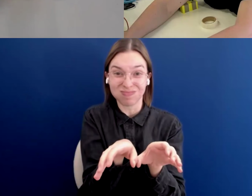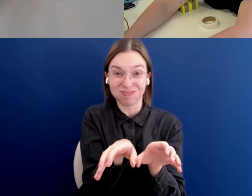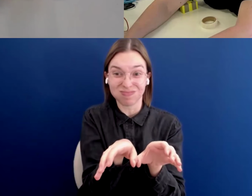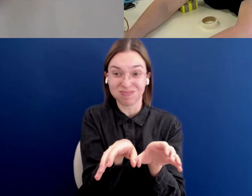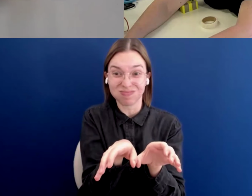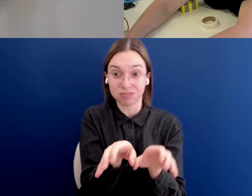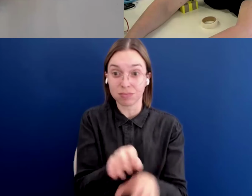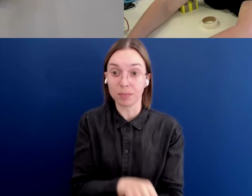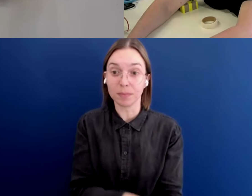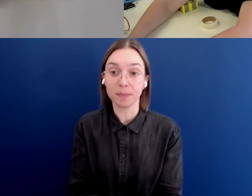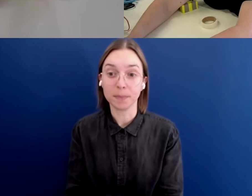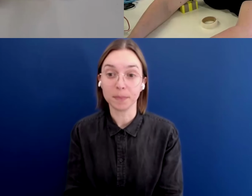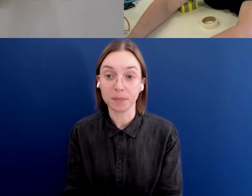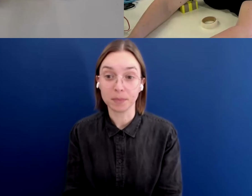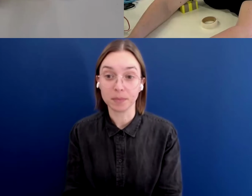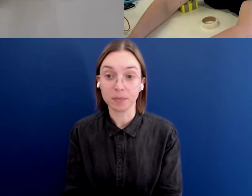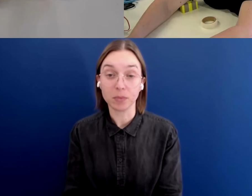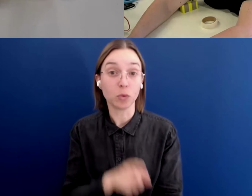Let's have a look.